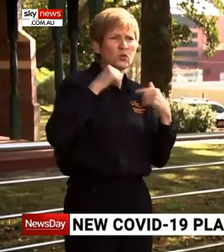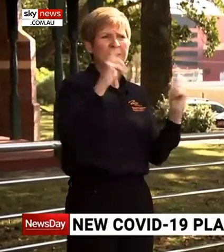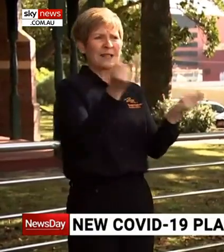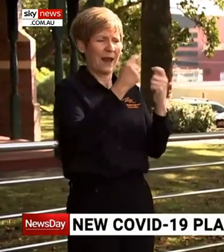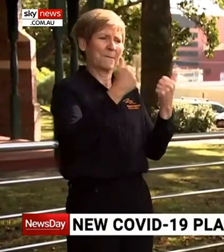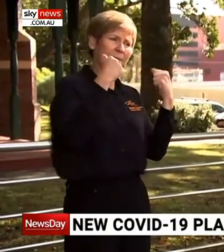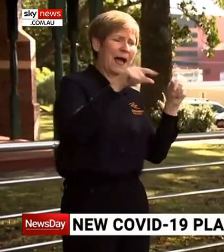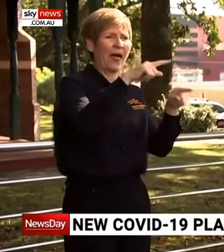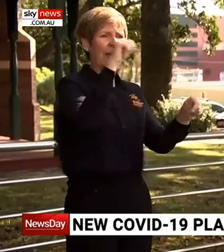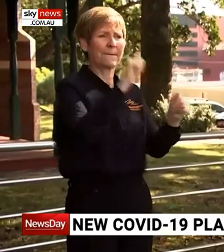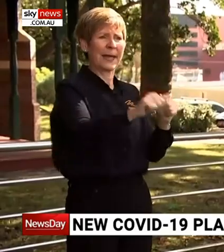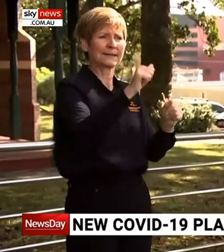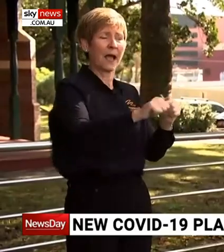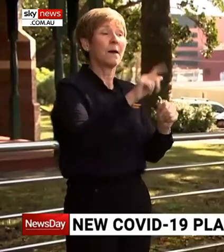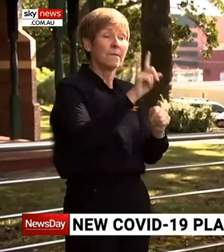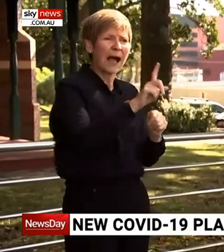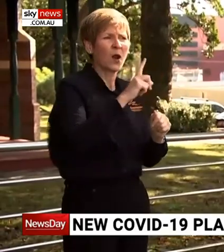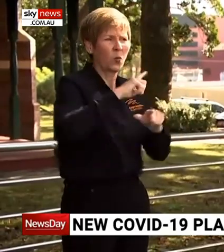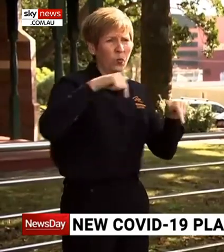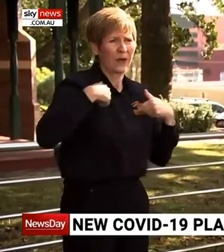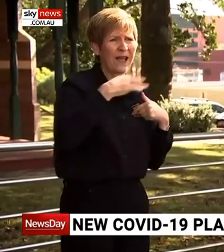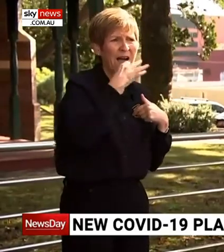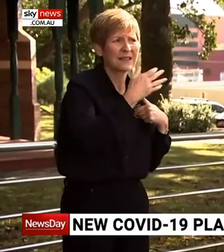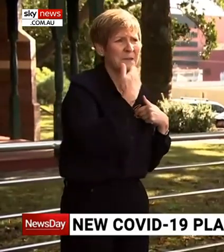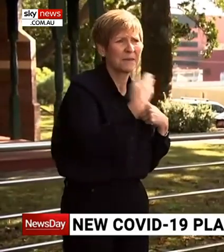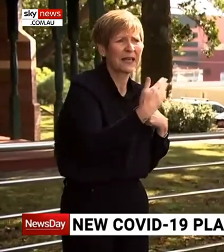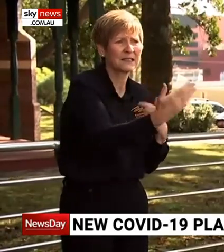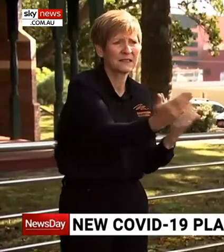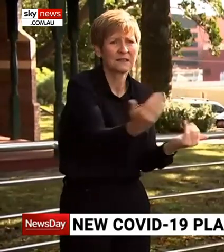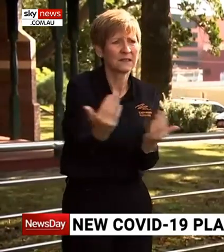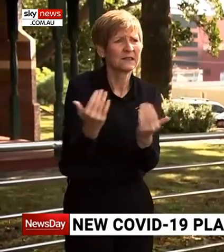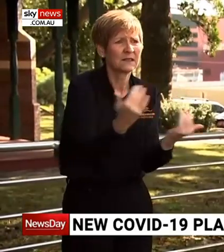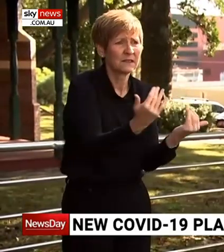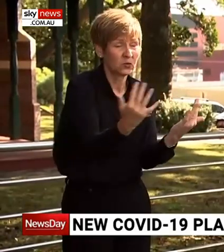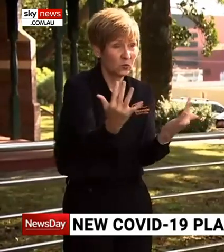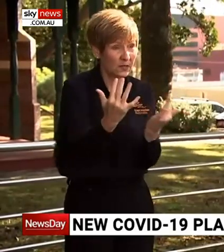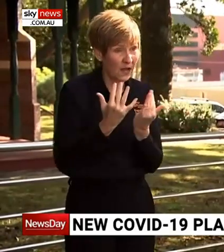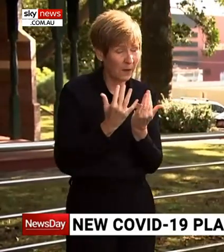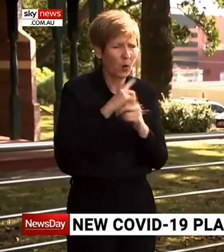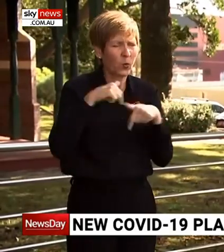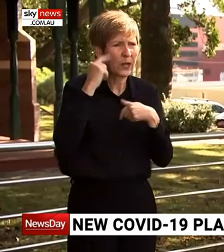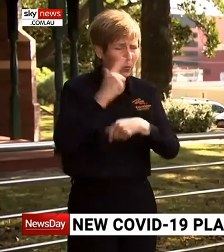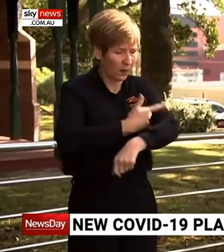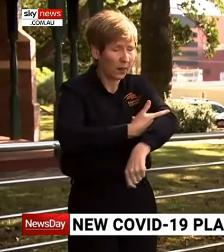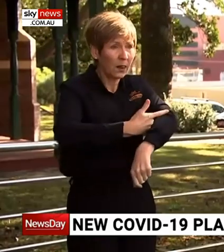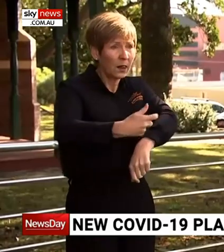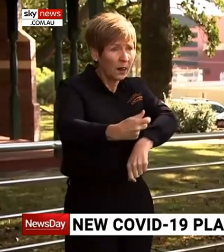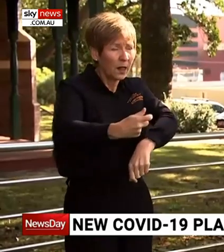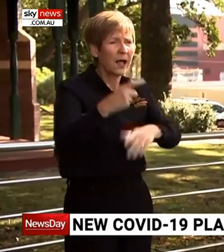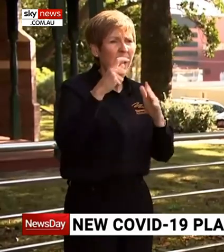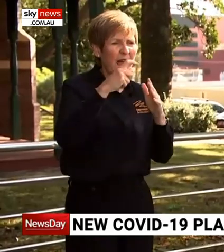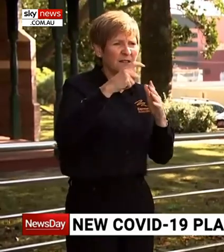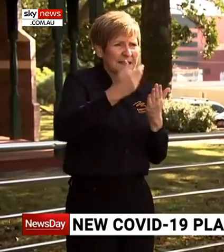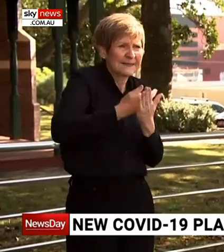those cases can help unlock the potential treatment of using immunoglobulin from